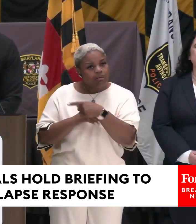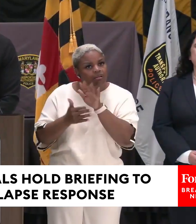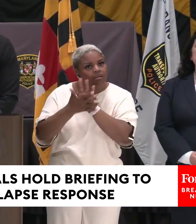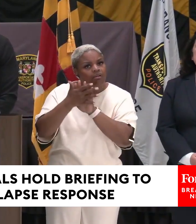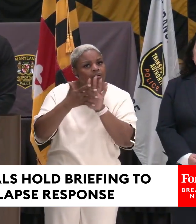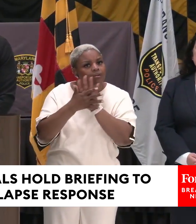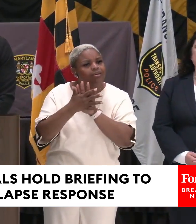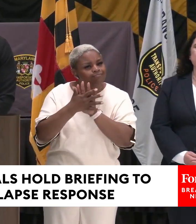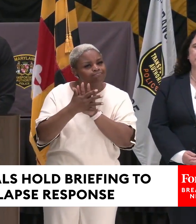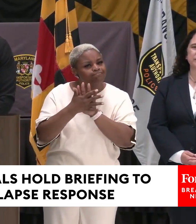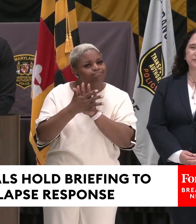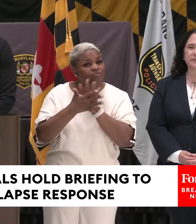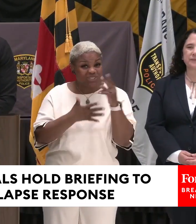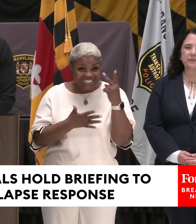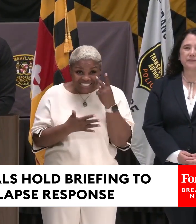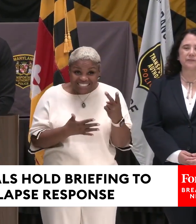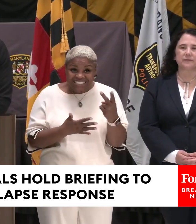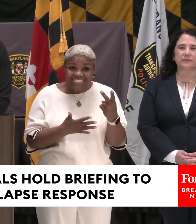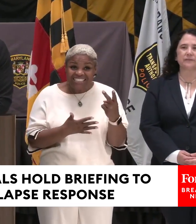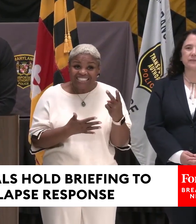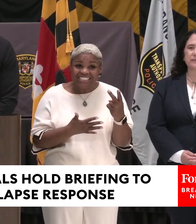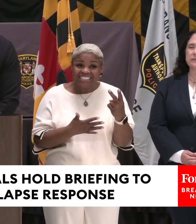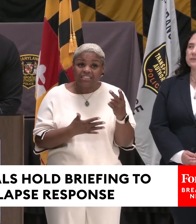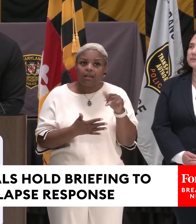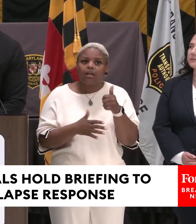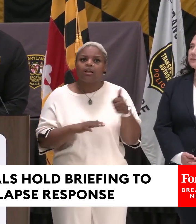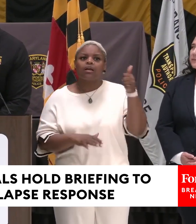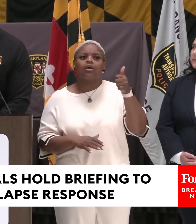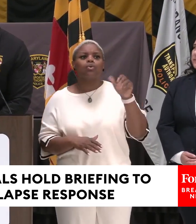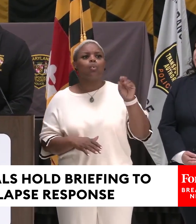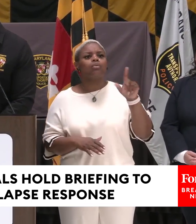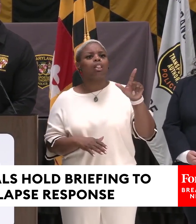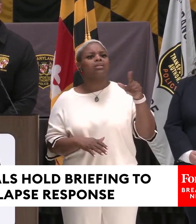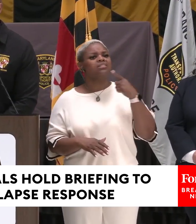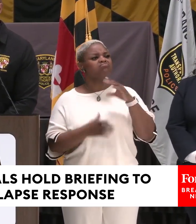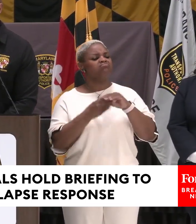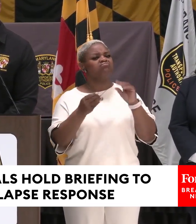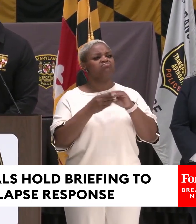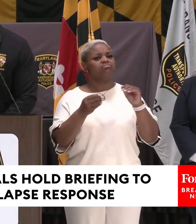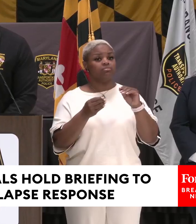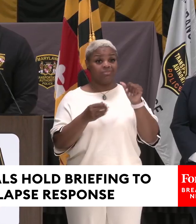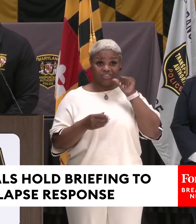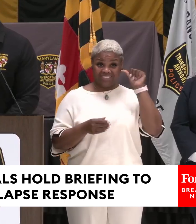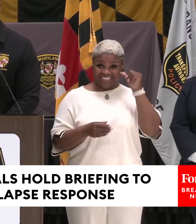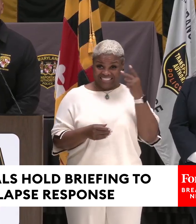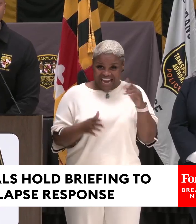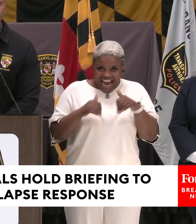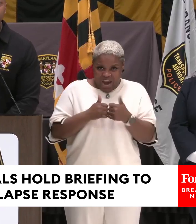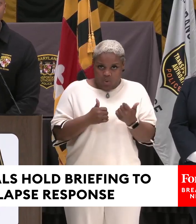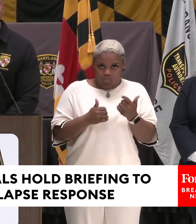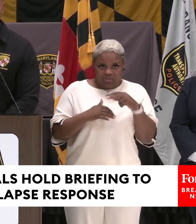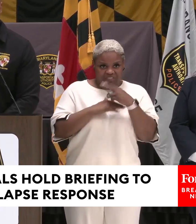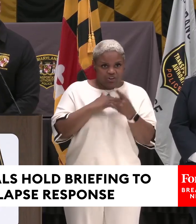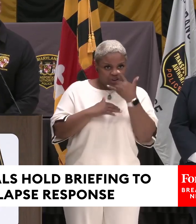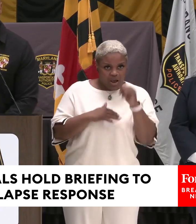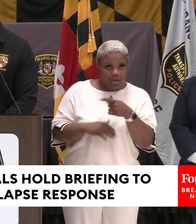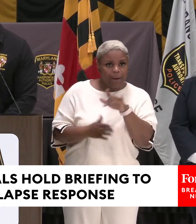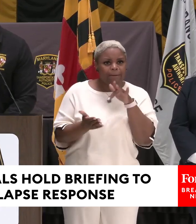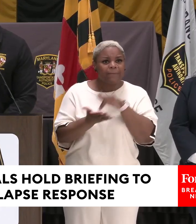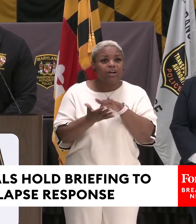So as you can see, and I think as Colonel Pinchason said really well yesterday, that view looks like being in the middle of a